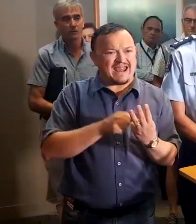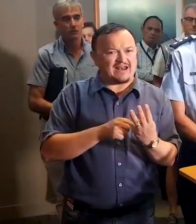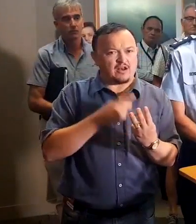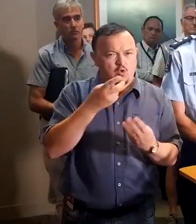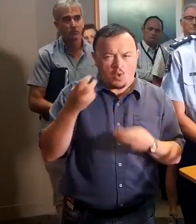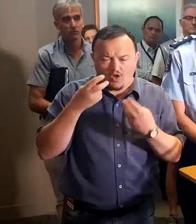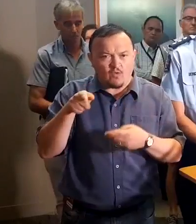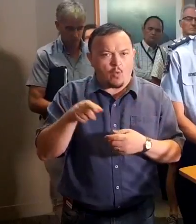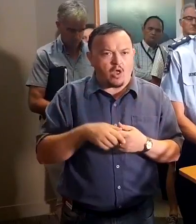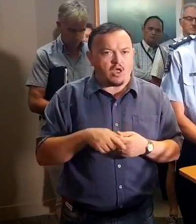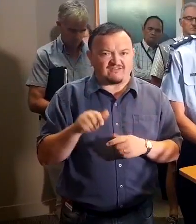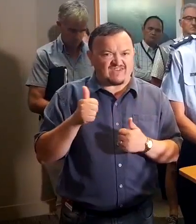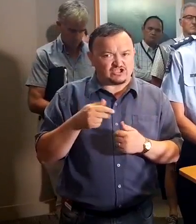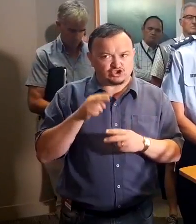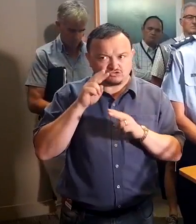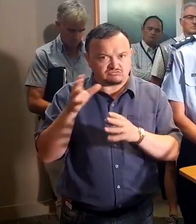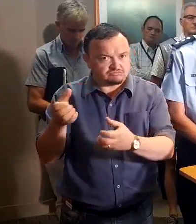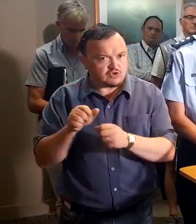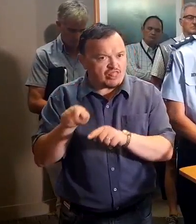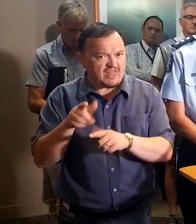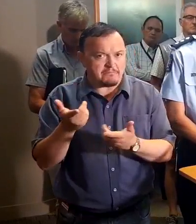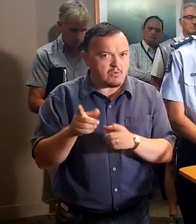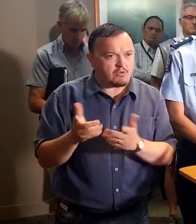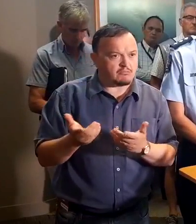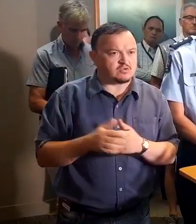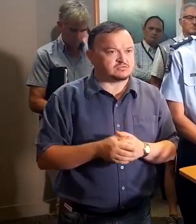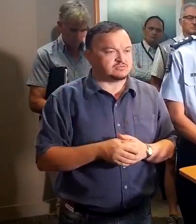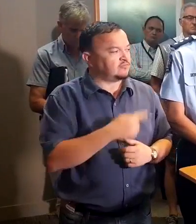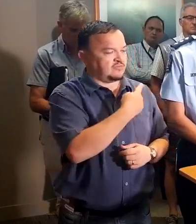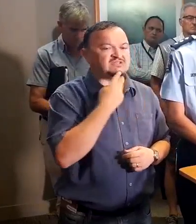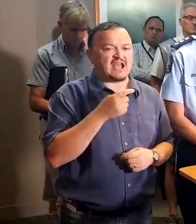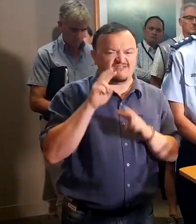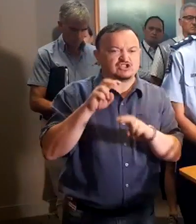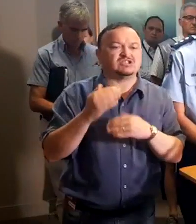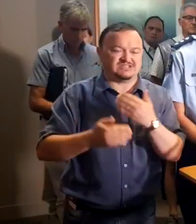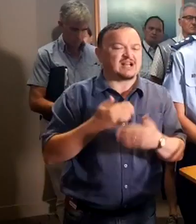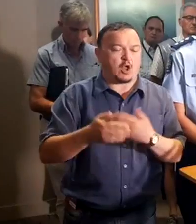So those inquiries are ongoing. We're speaking to a number of people.